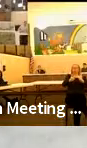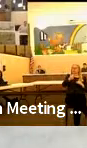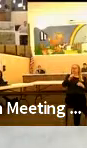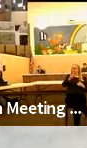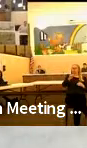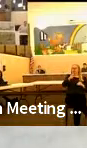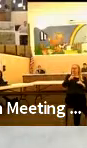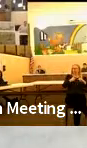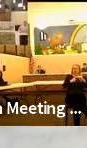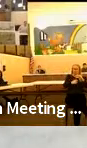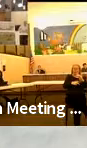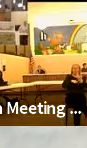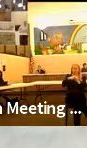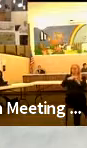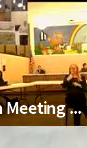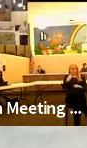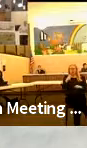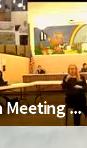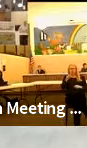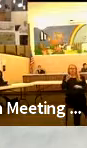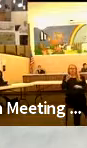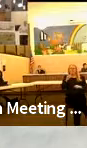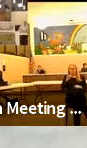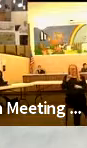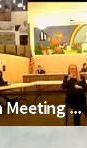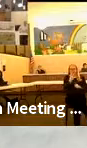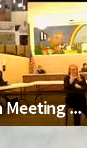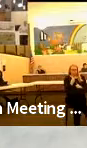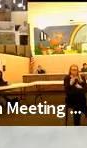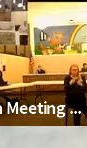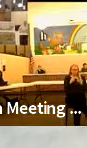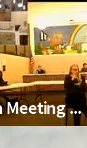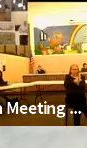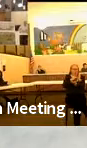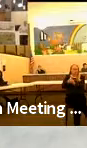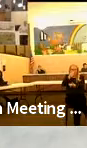then 1 driveway space. So that's 2 per unit. Plus there's some